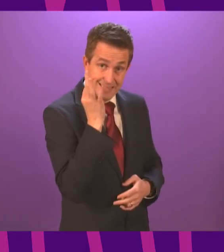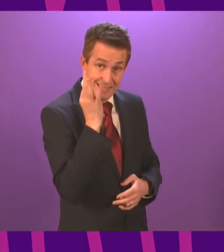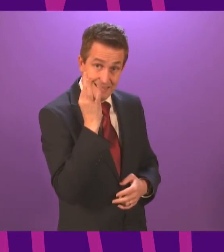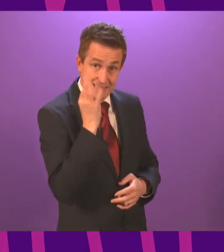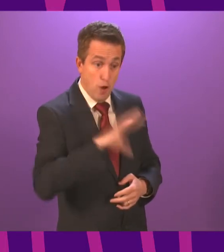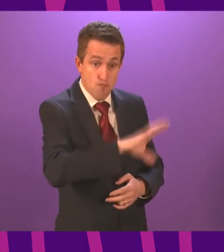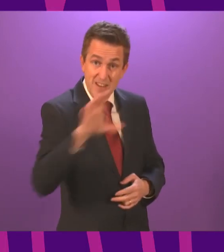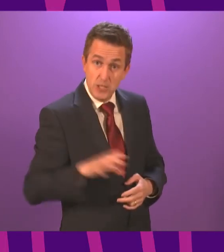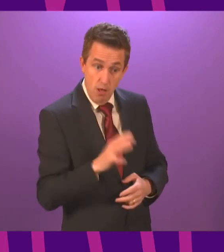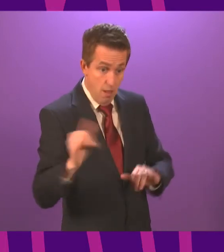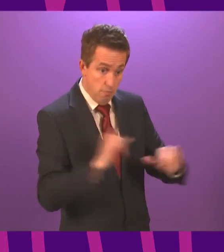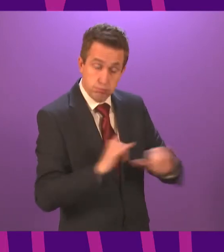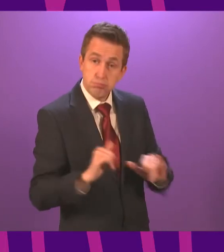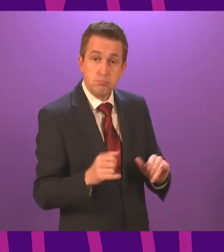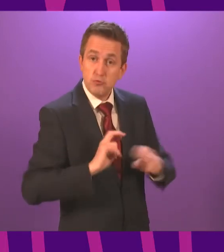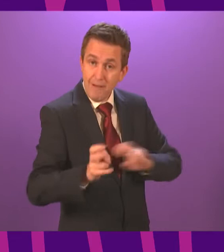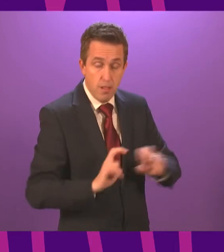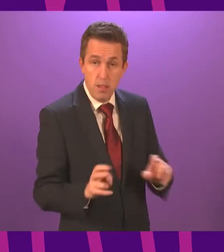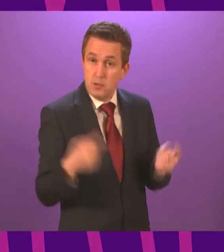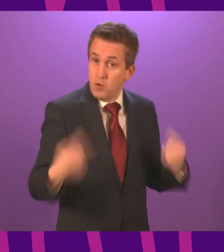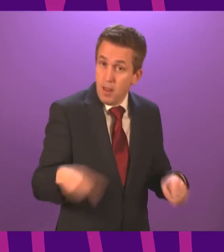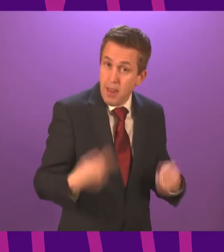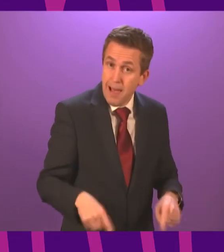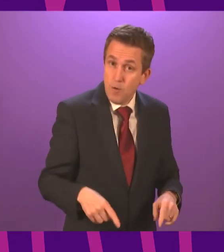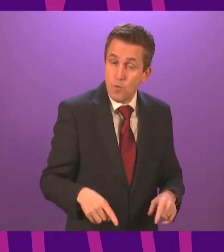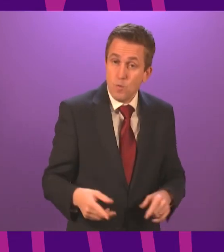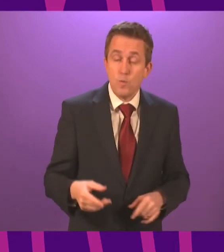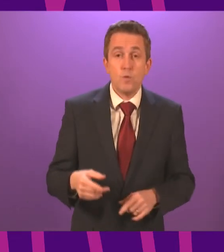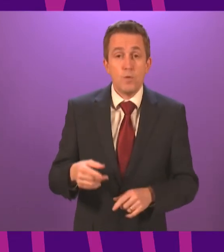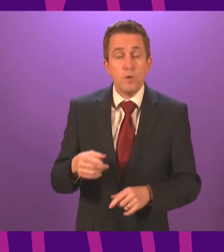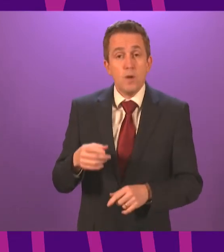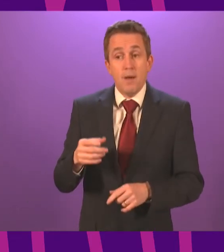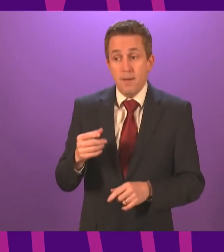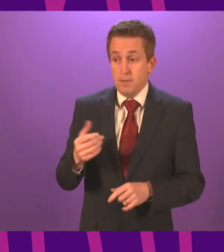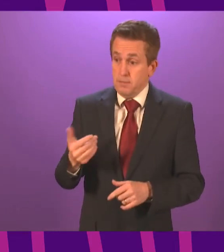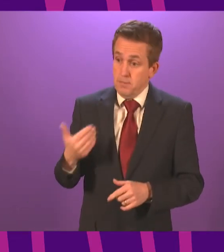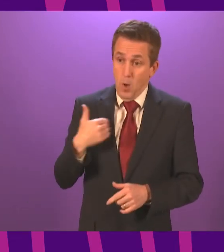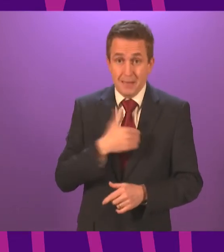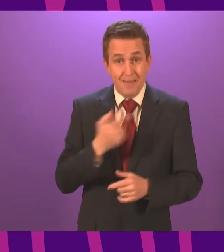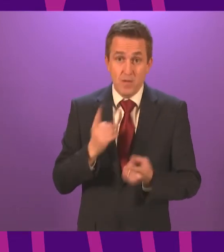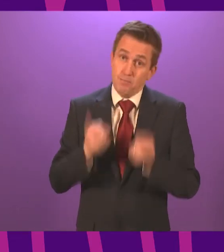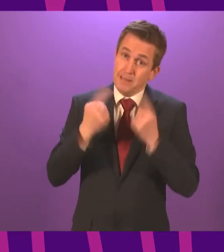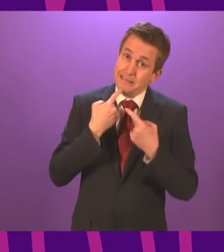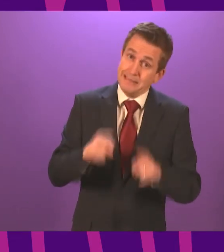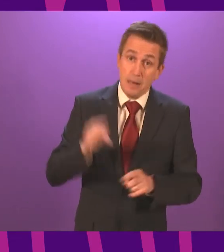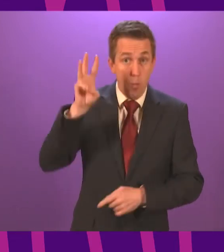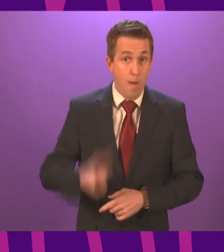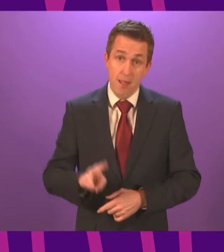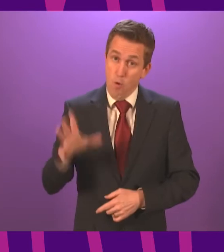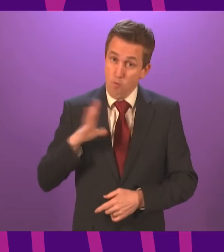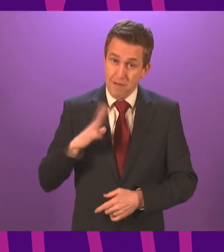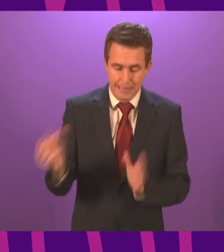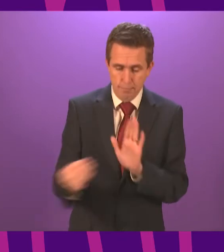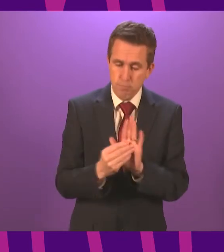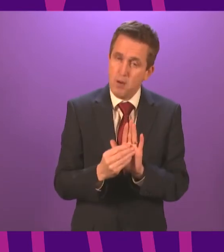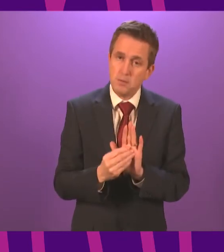is prohibited with the exception of essential journeys. Closer to home, as the First Minister said today, Wales has had similar travel